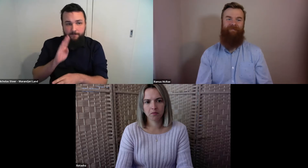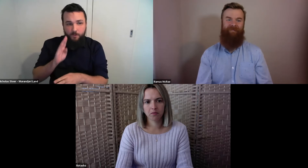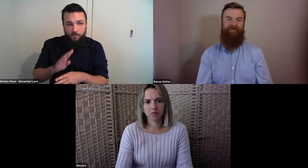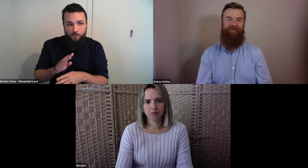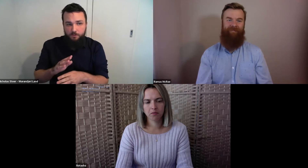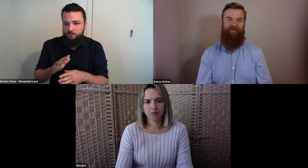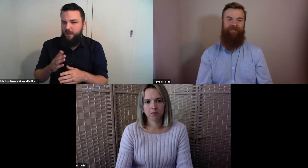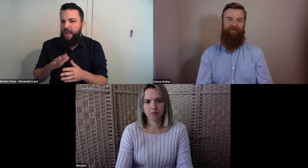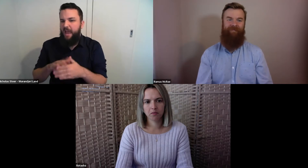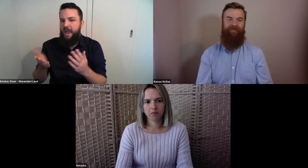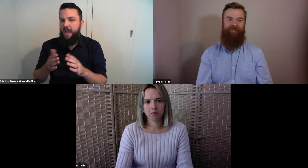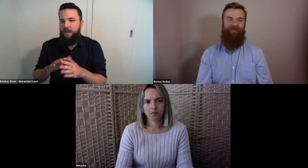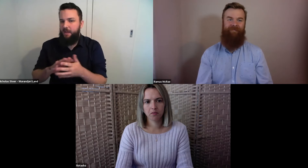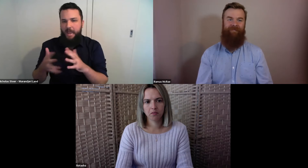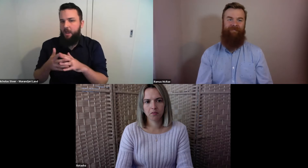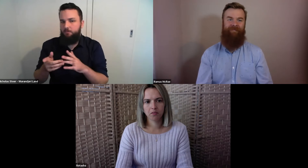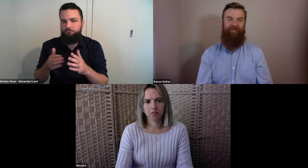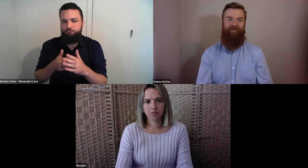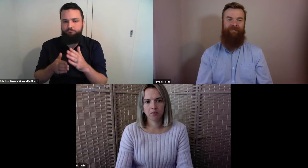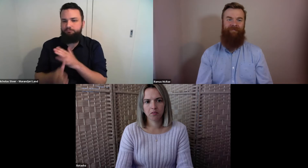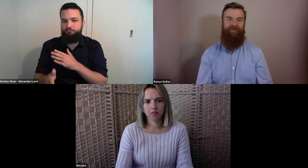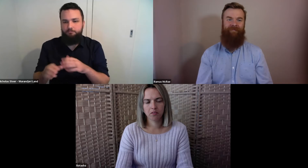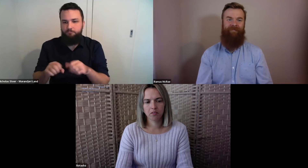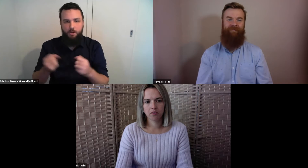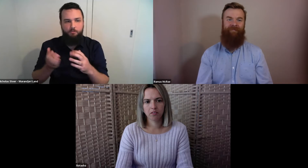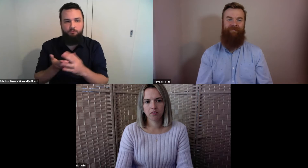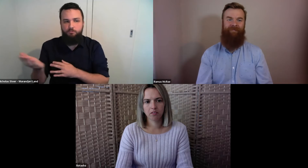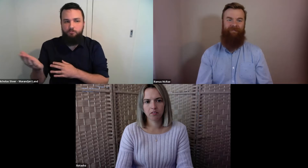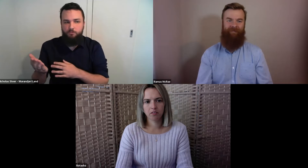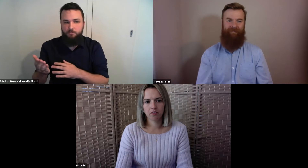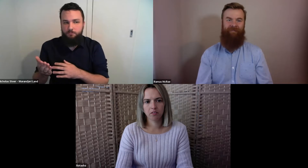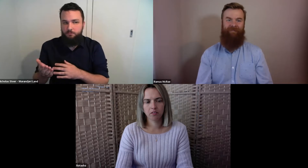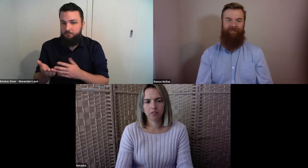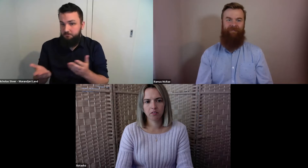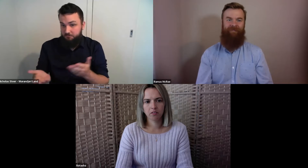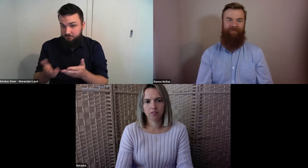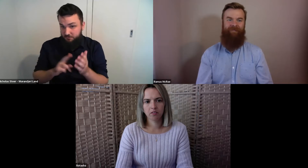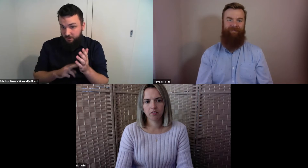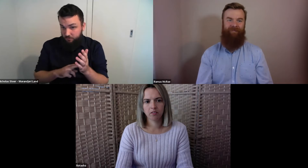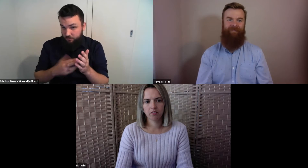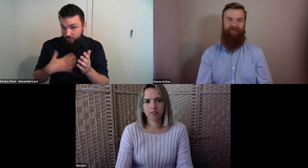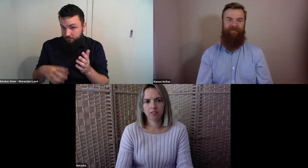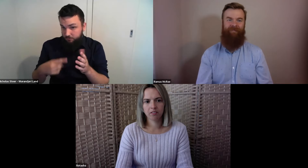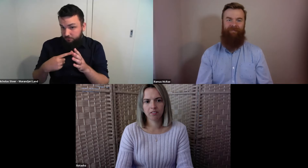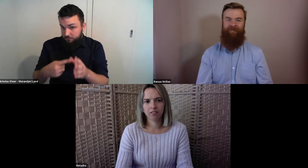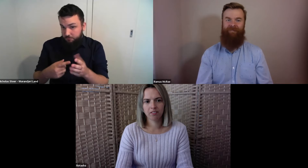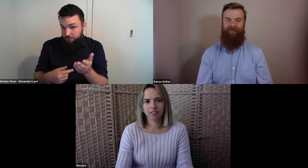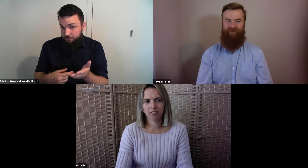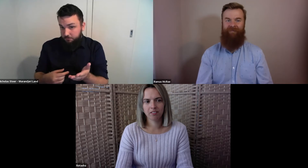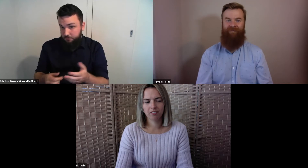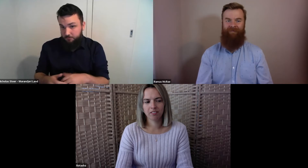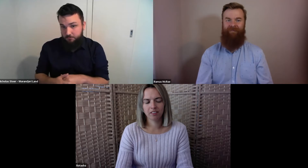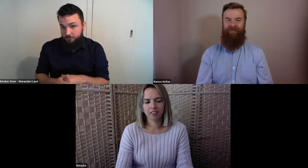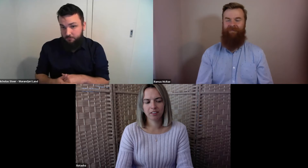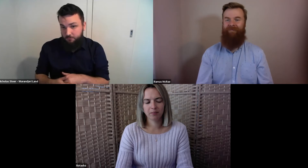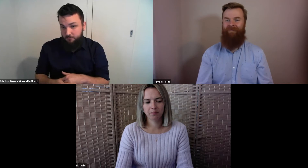Have you both or either of you ever experienced barriers in gaining employment, and how did you overcome those barriers? Natasha, did